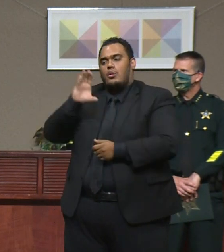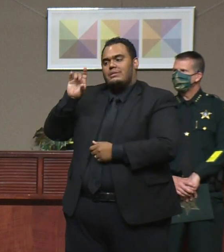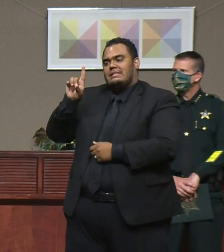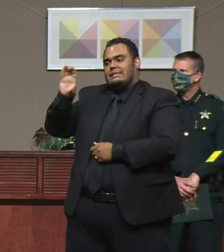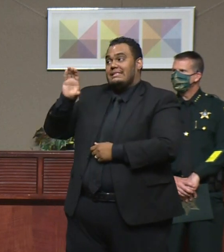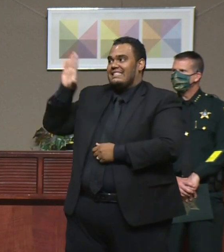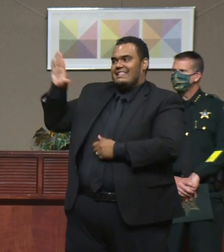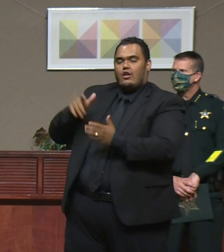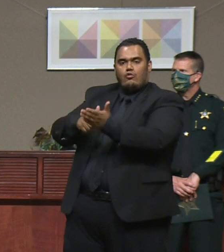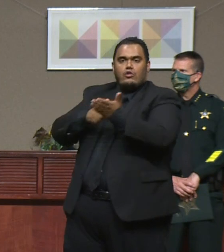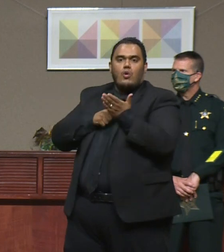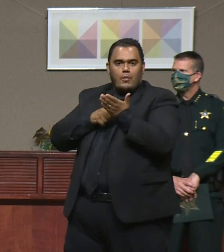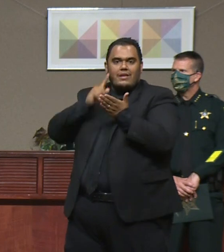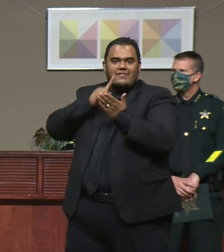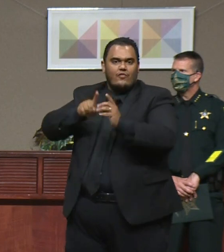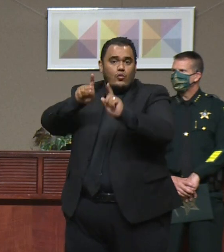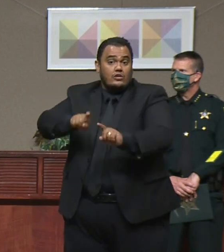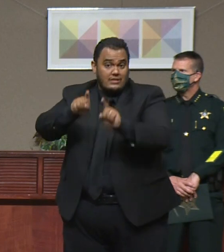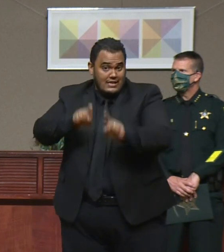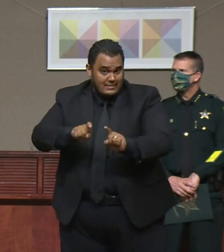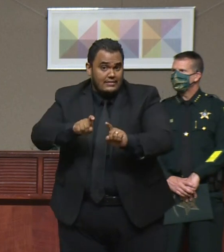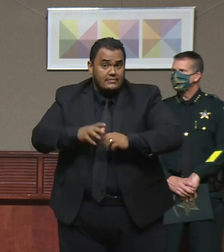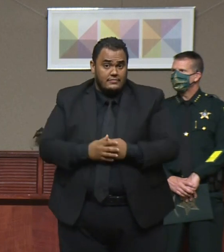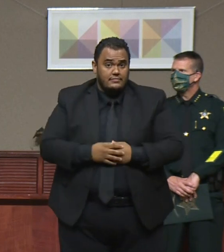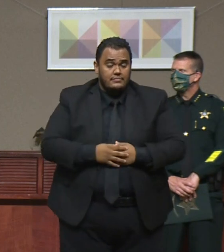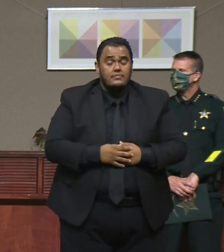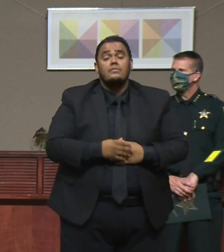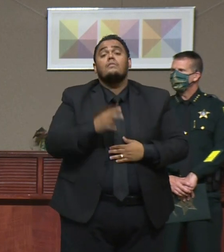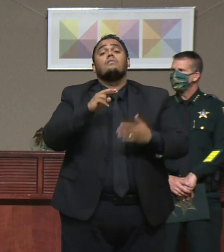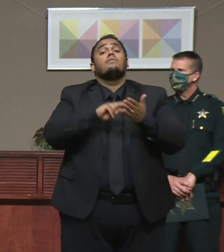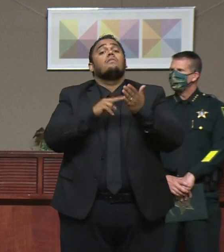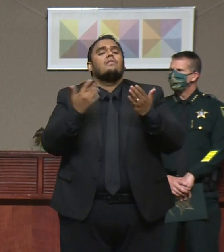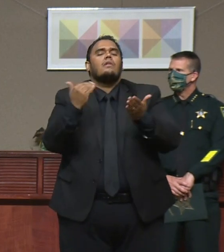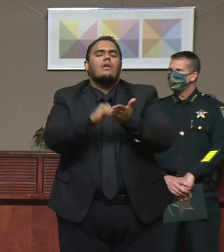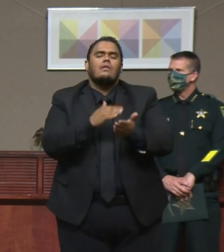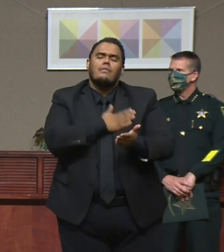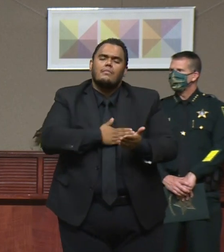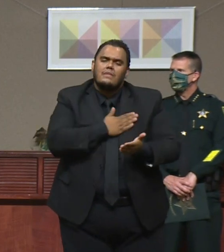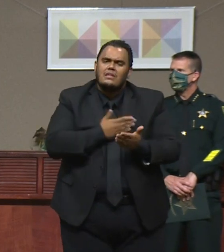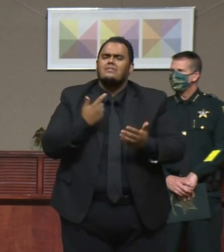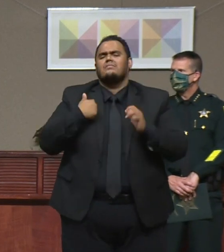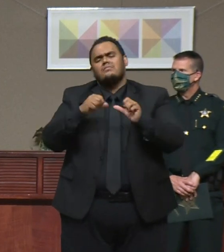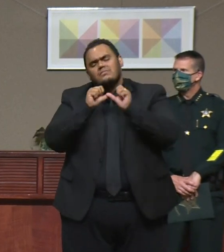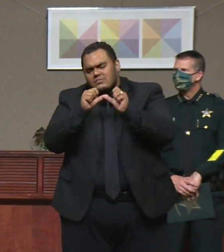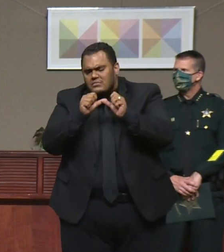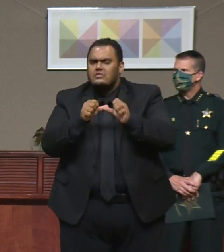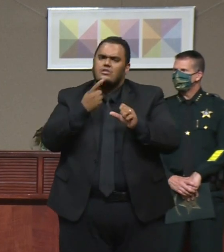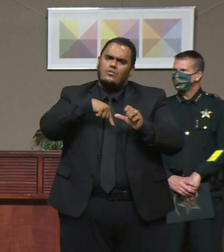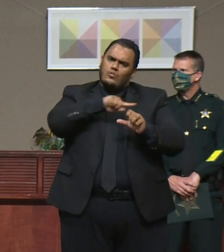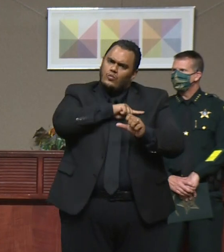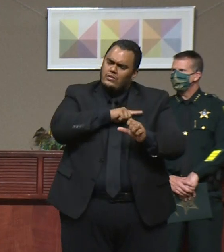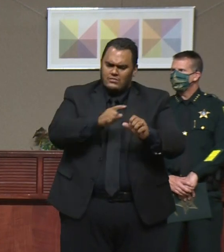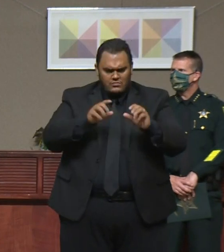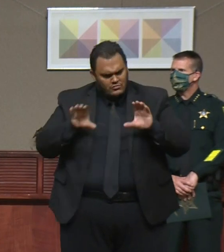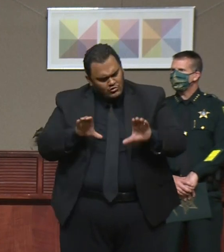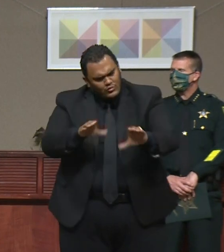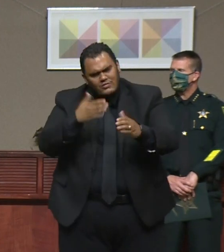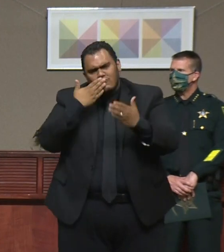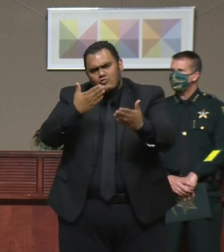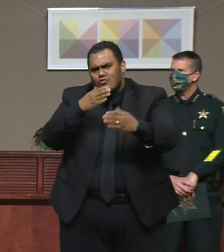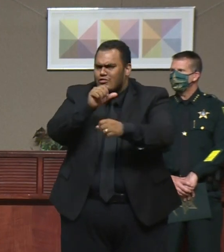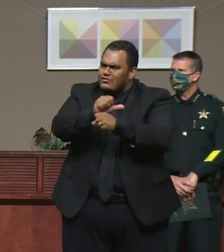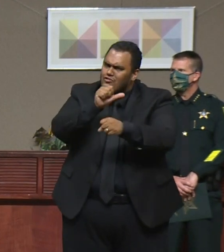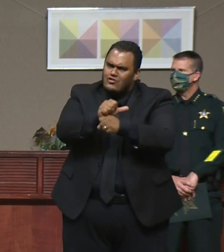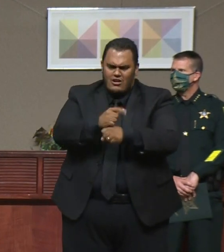require the person to have symptoms to be tested. So once again, let's continue doing what we have been doing so far. We're doing remarkably well